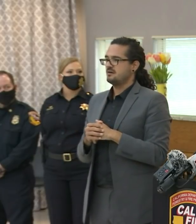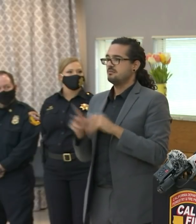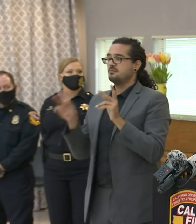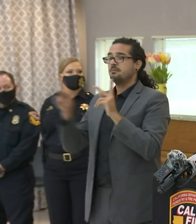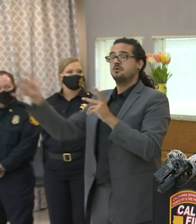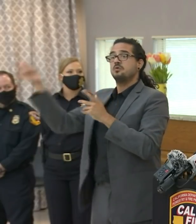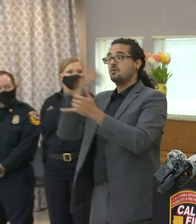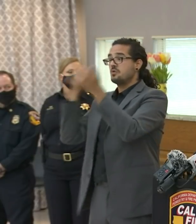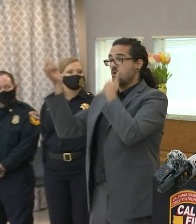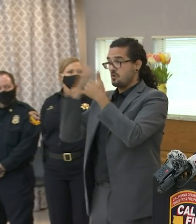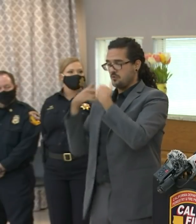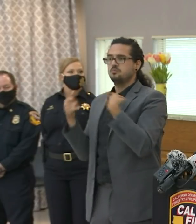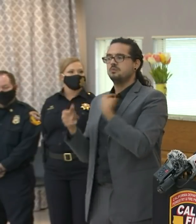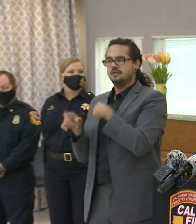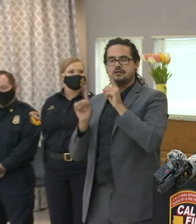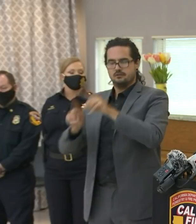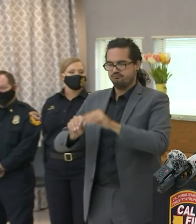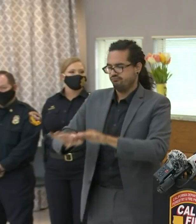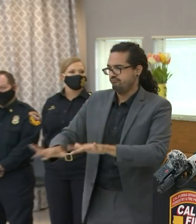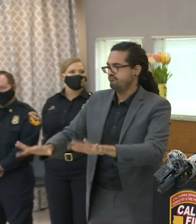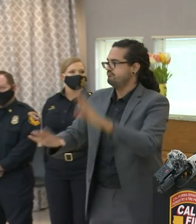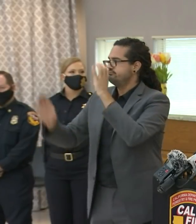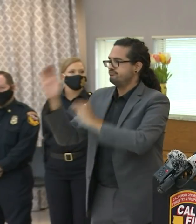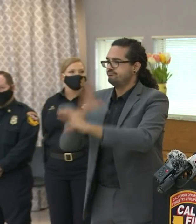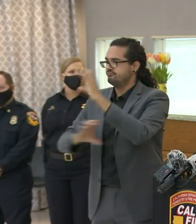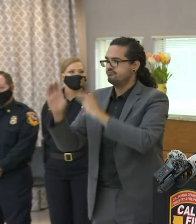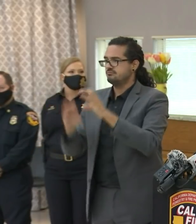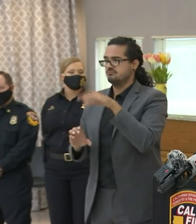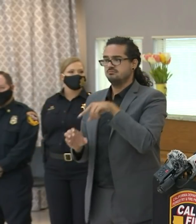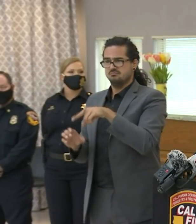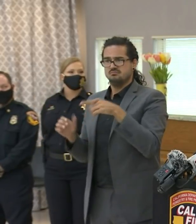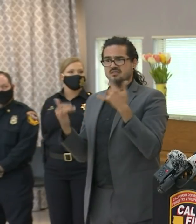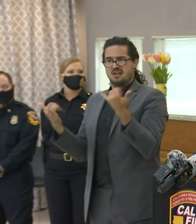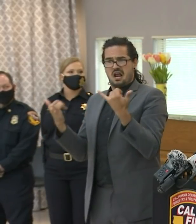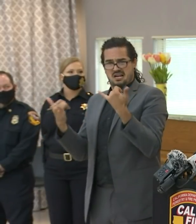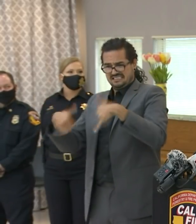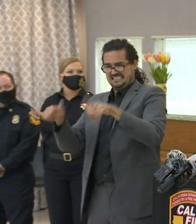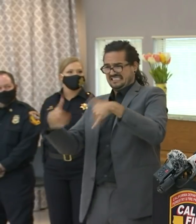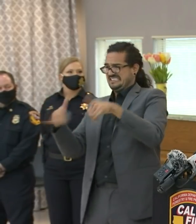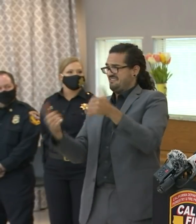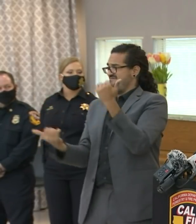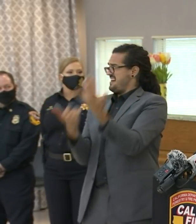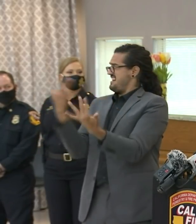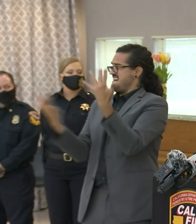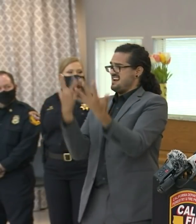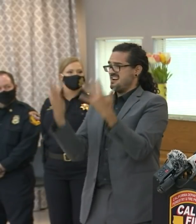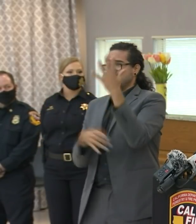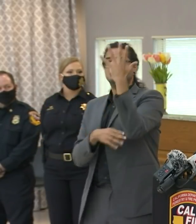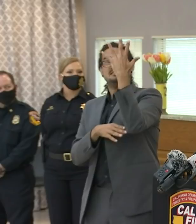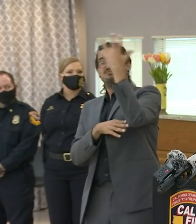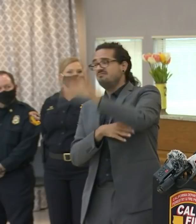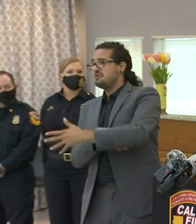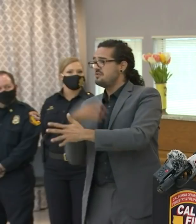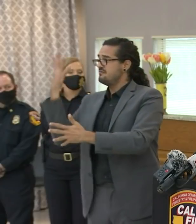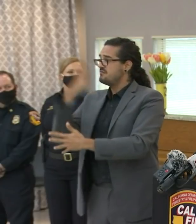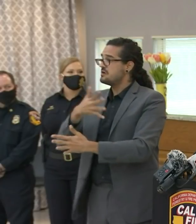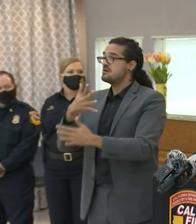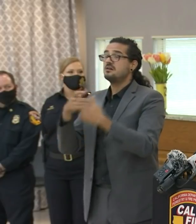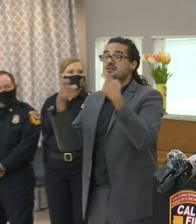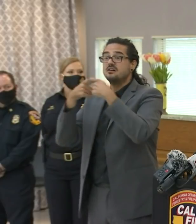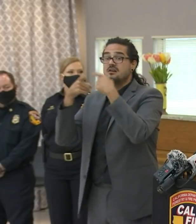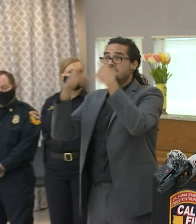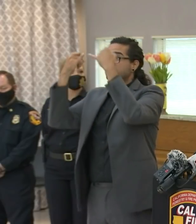talking areas that have actively burned, and so looking, trees could fall, power lines could fall. You're talking about